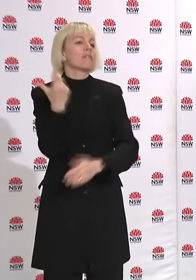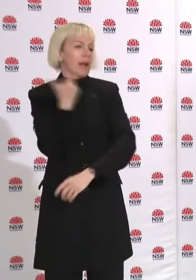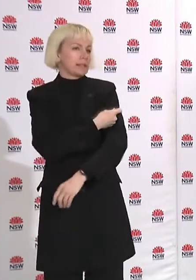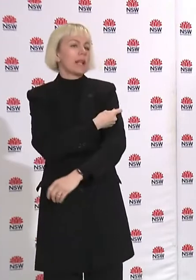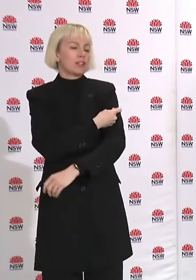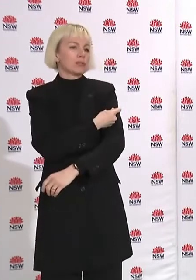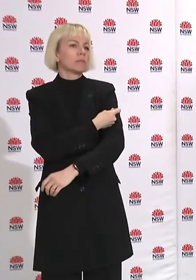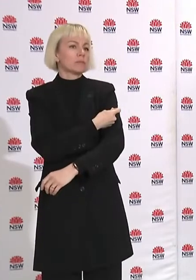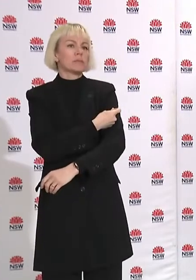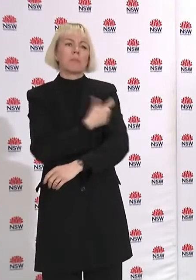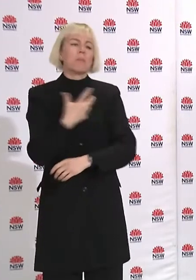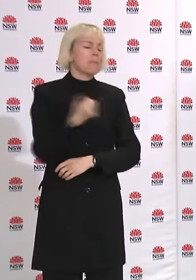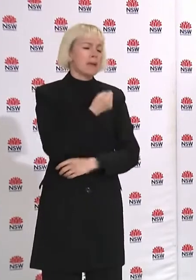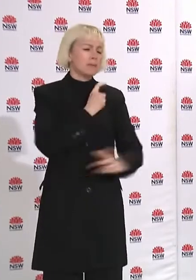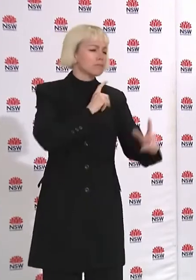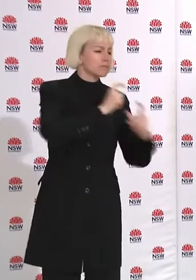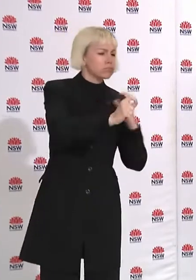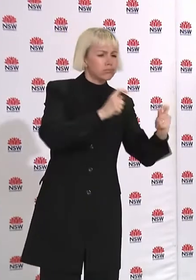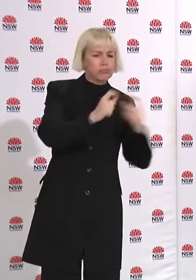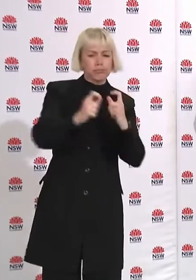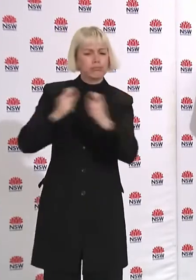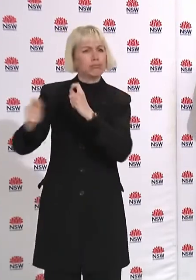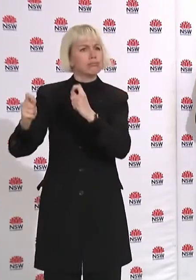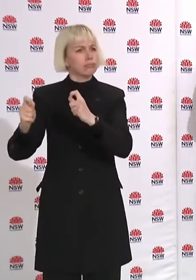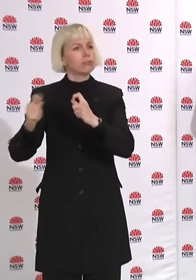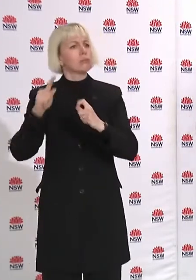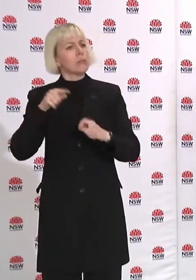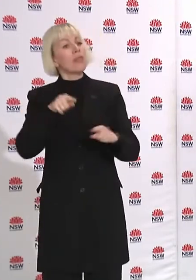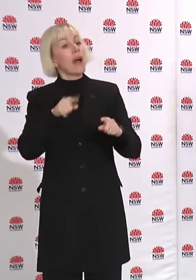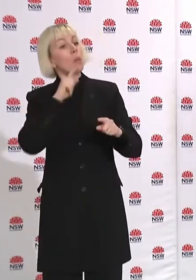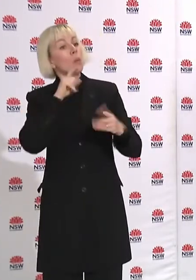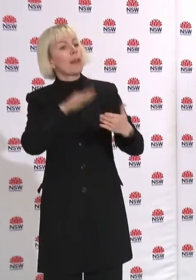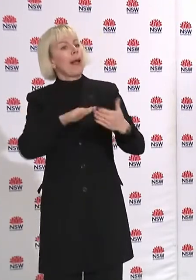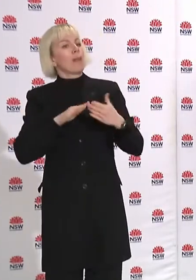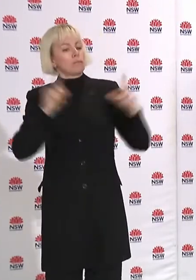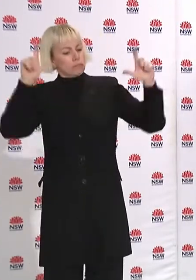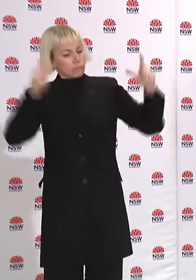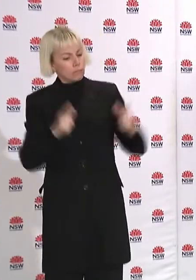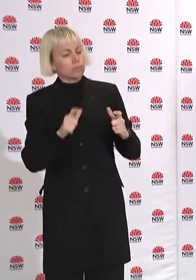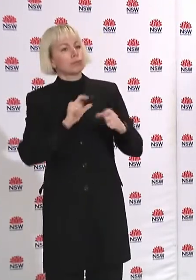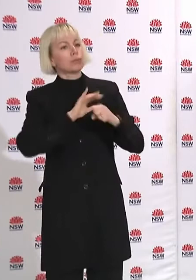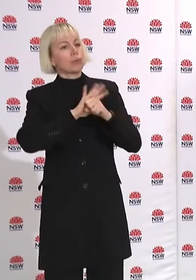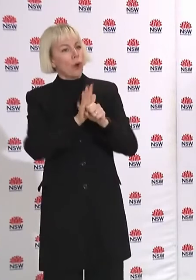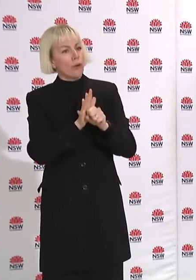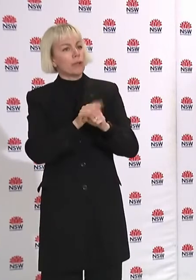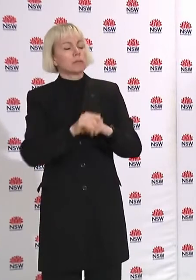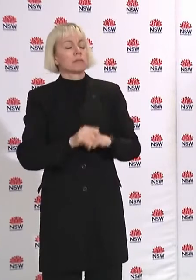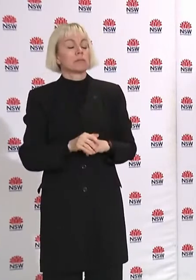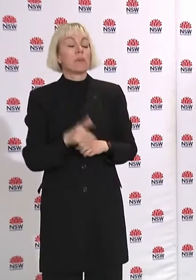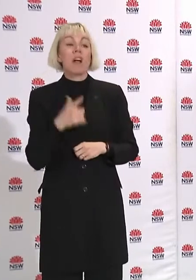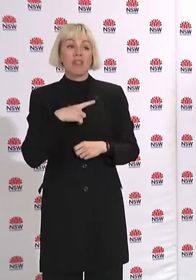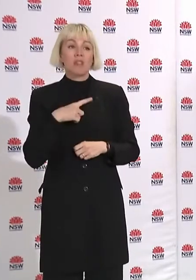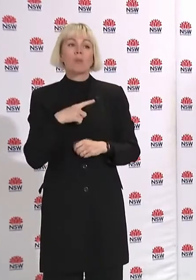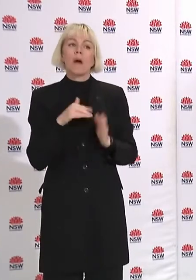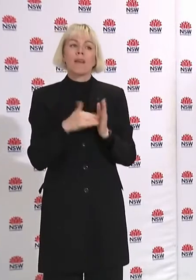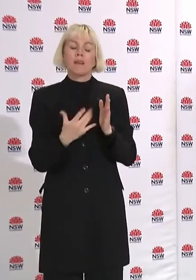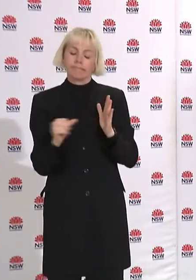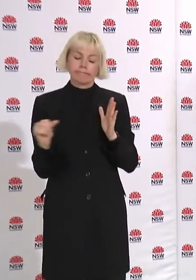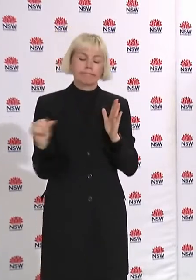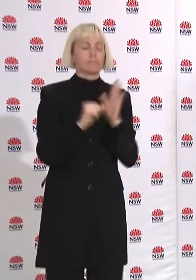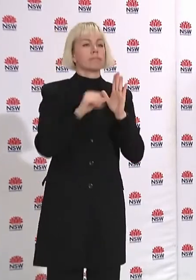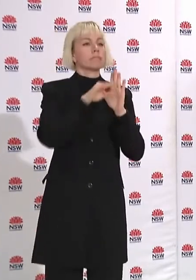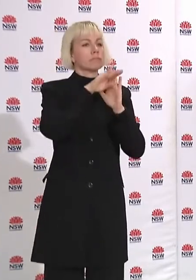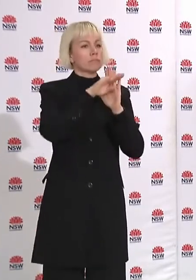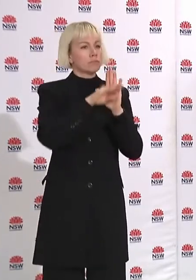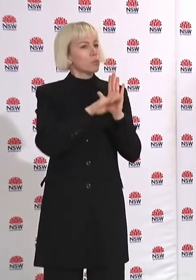allowing it to spread further, which is why, in particular, we've extended the stay-at-home orders for particular workers